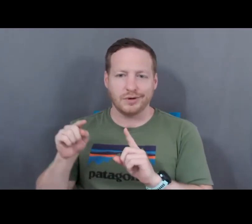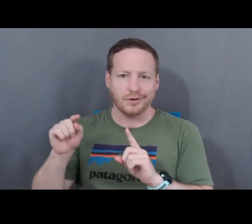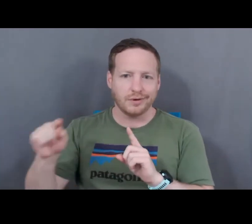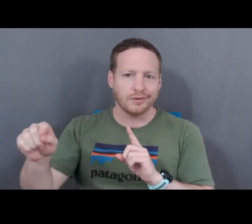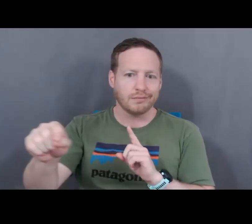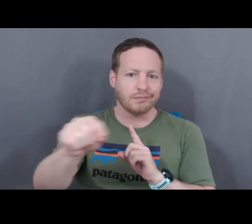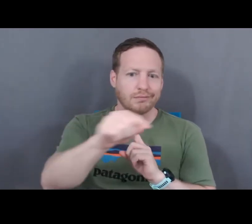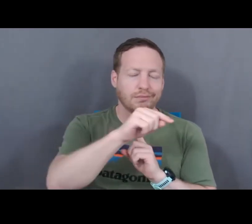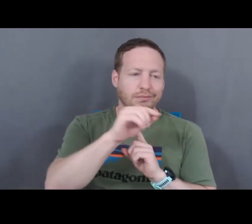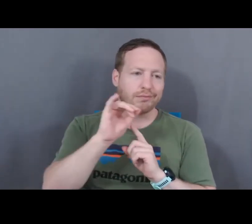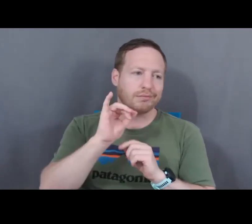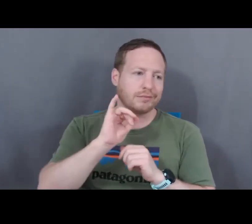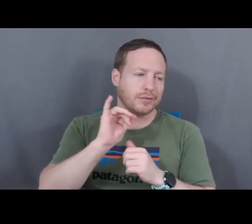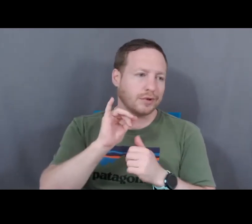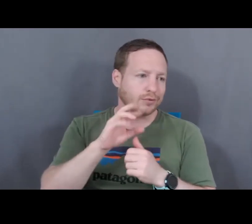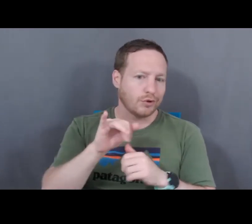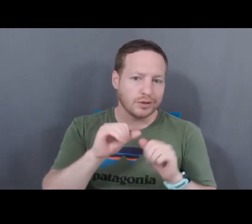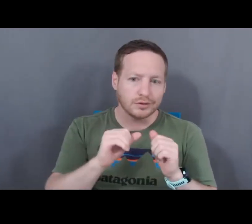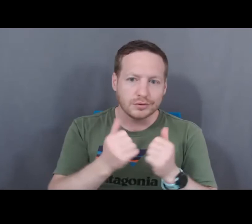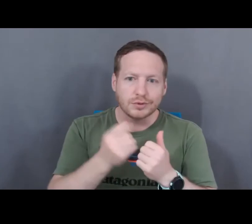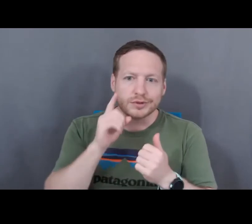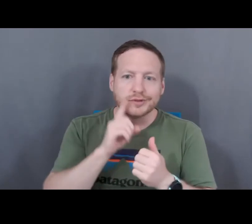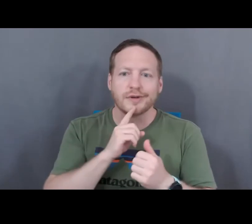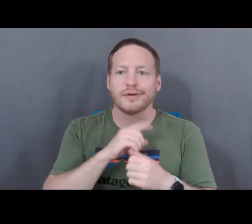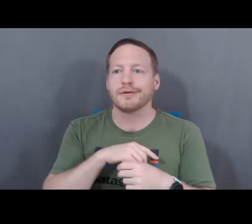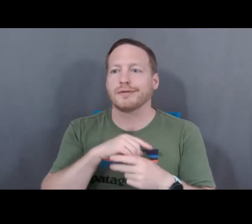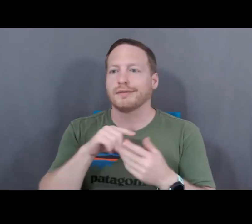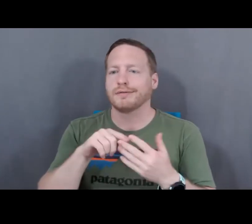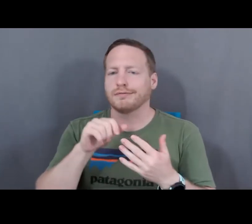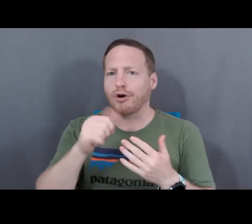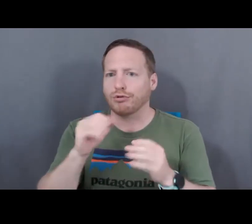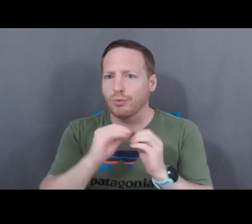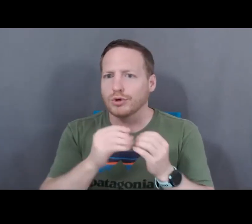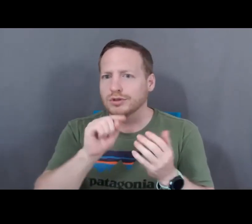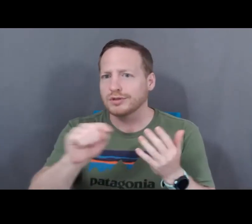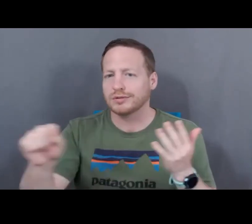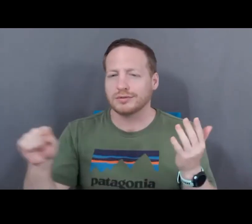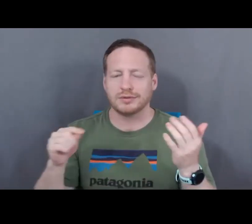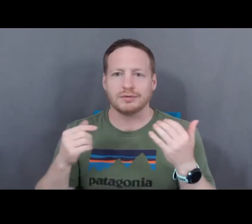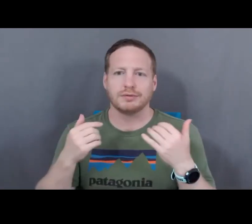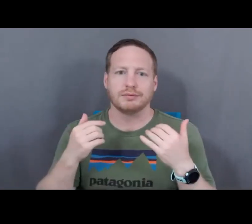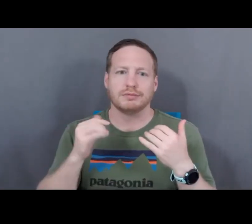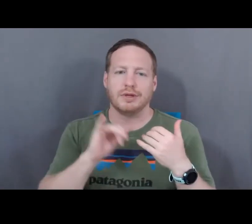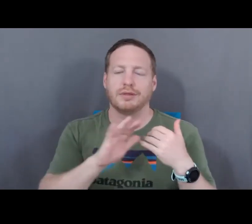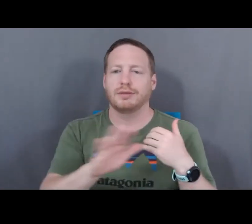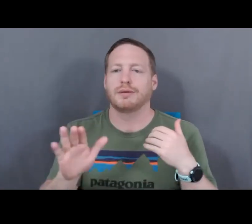I think it's not even just the RI commission, but just other organizations